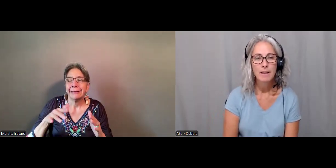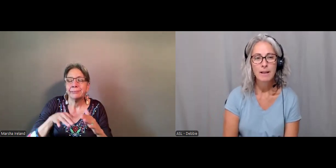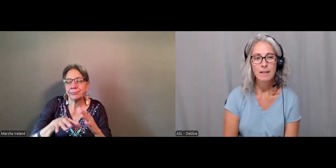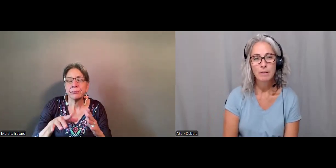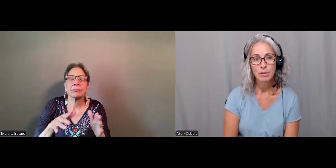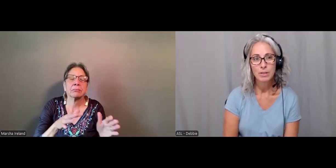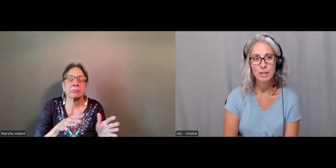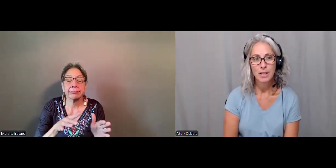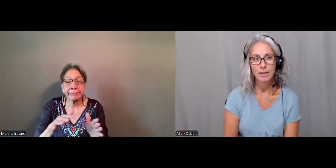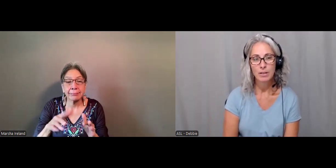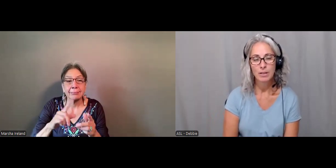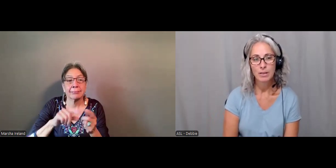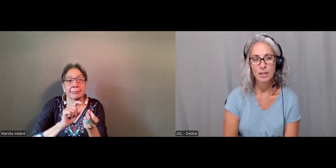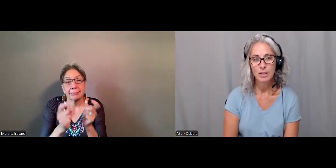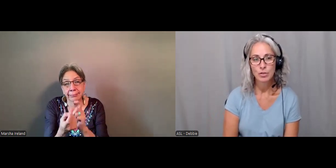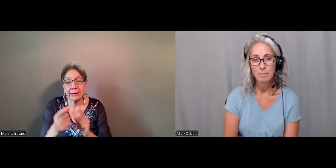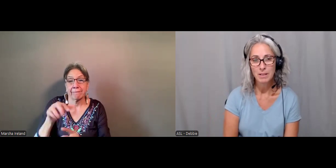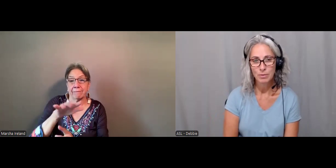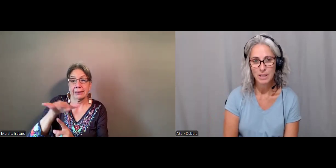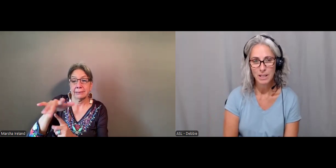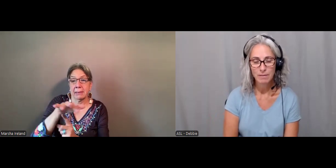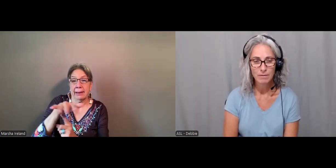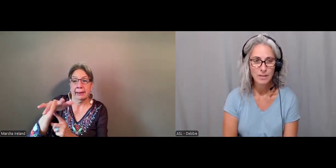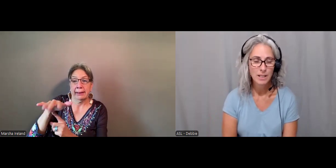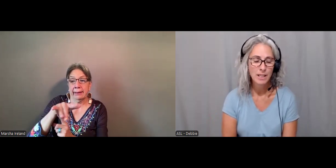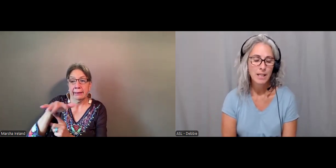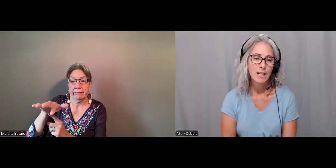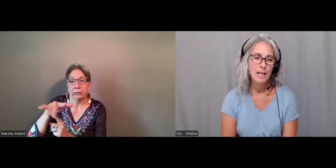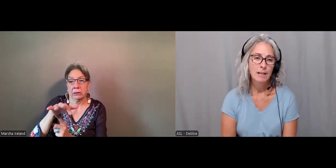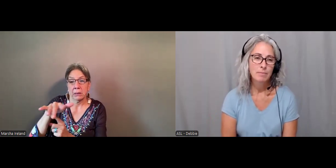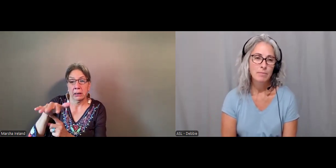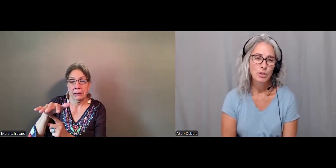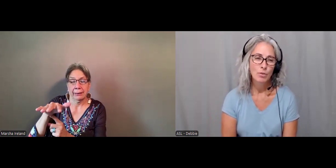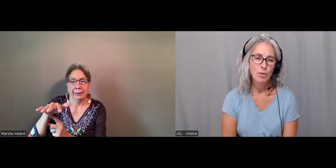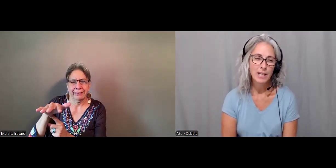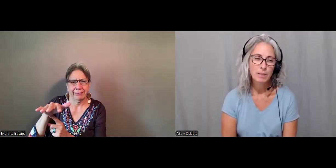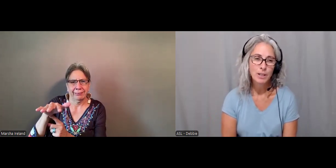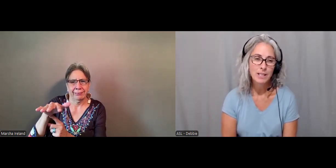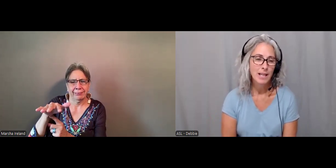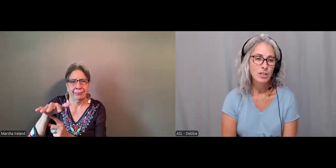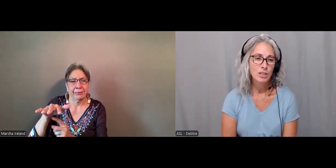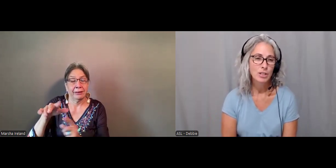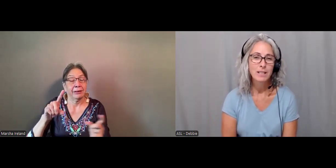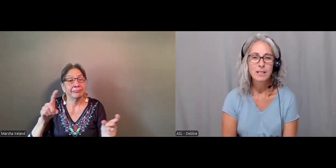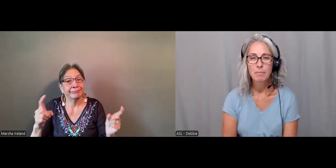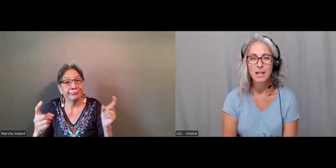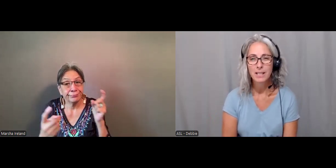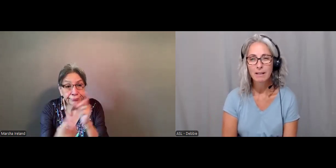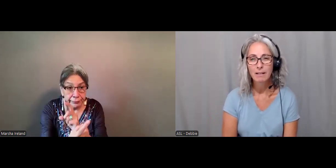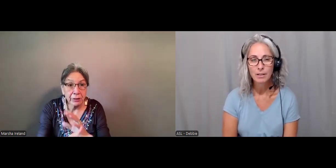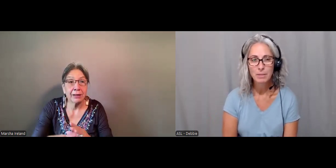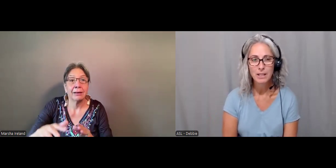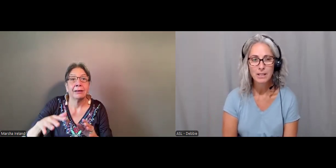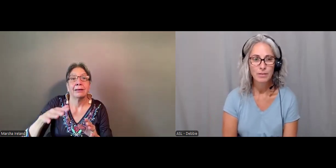similarities in the abuses and the treatment received. So I experienced that just based on my